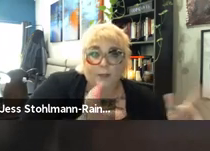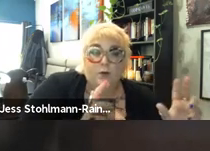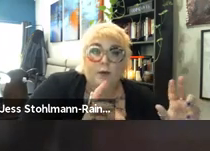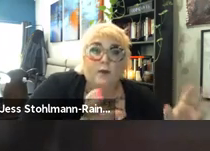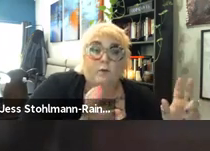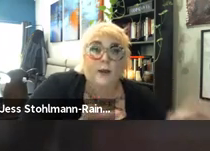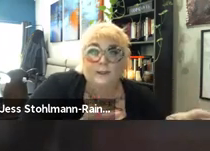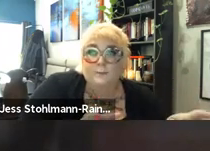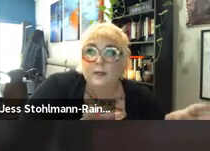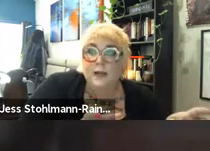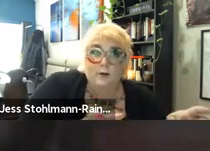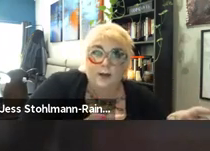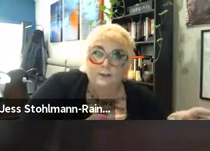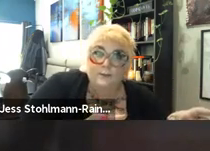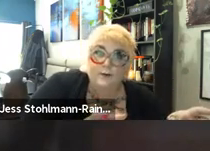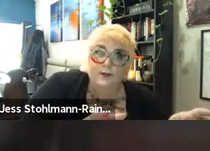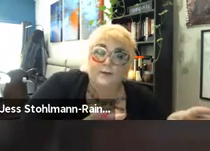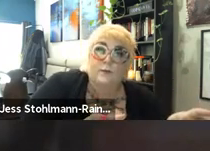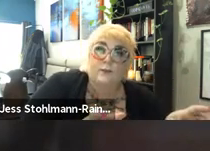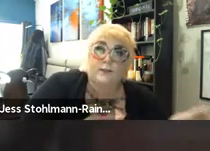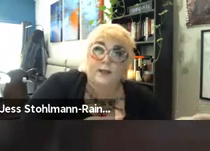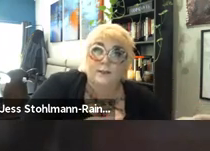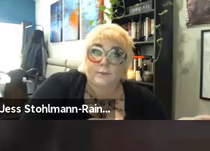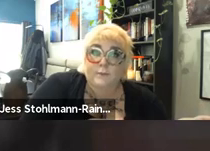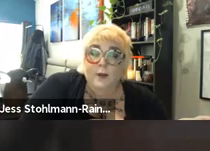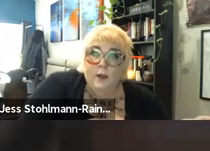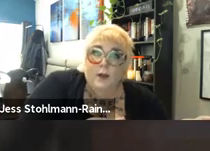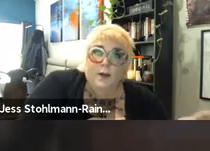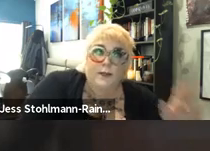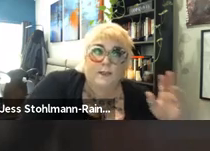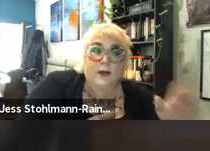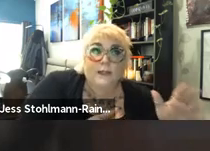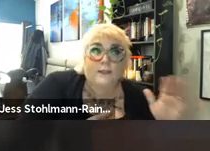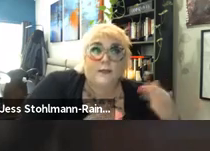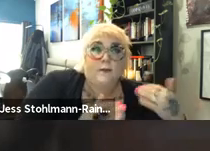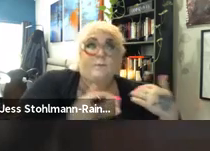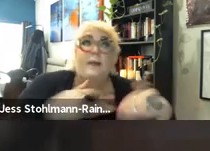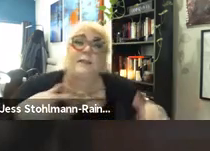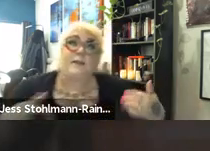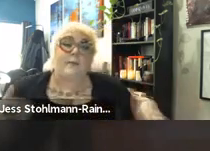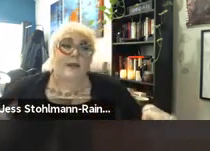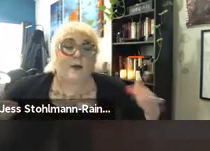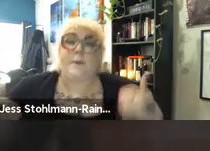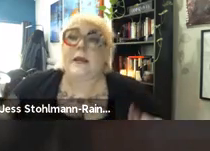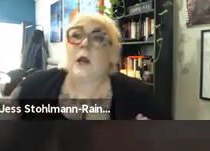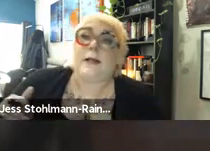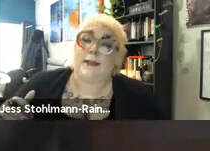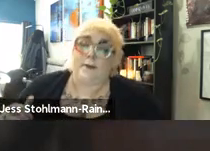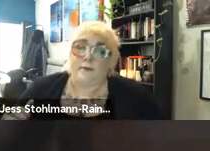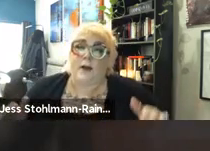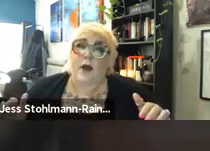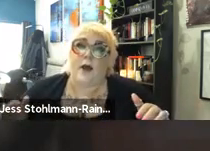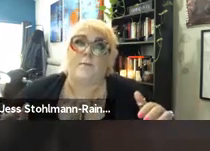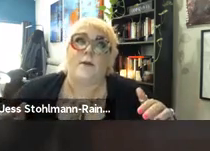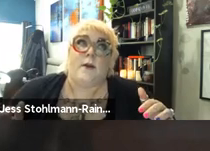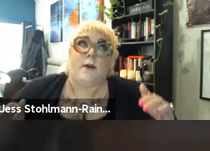to create grants planning grants for individual states now these grants basically made it appear as